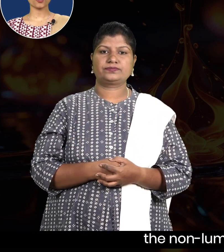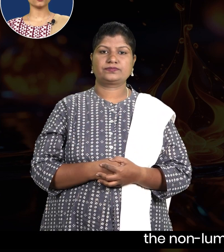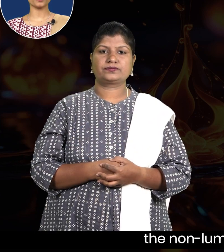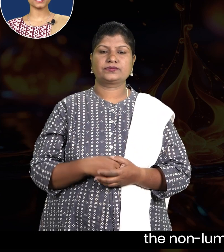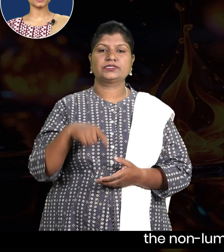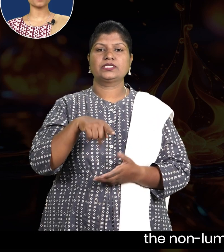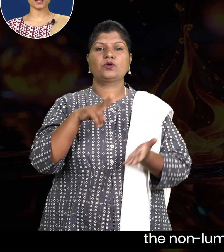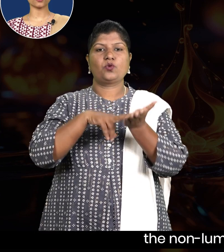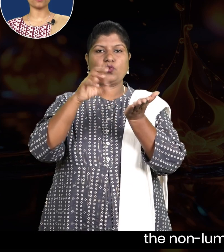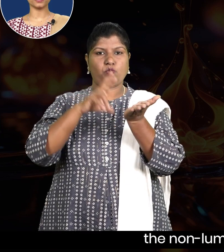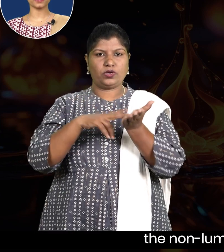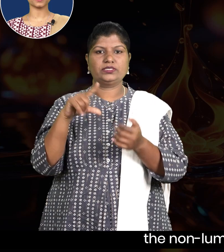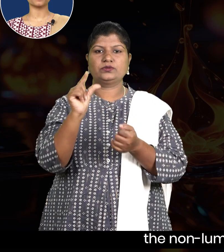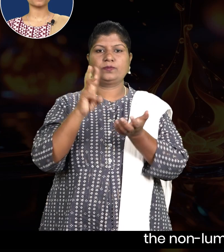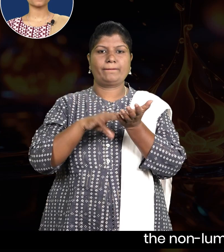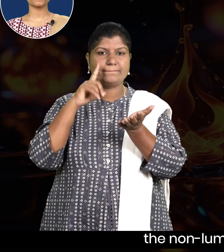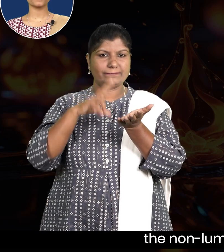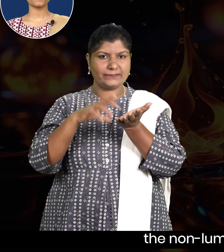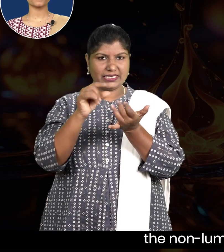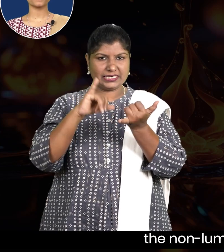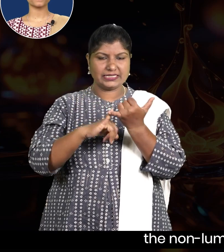the non-luminous part of the flame.